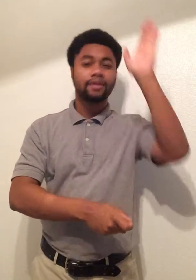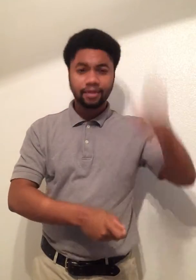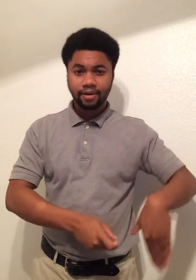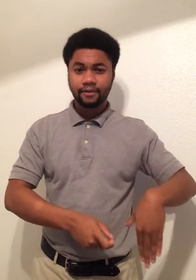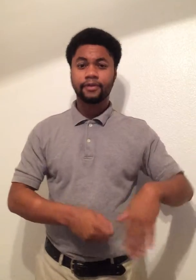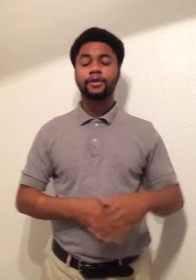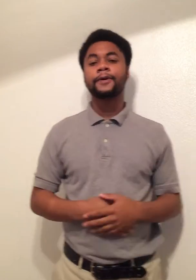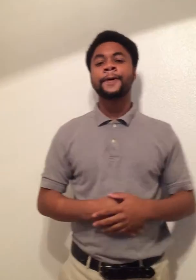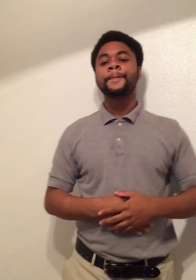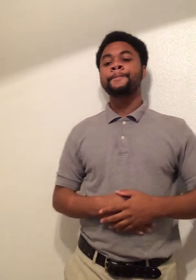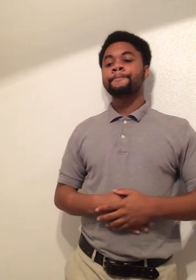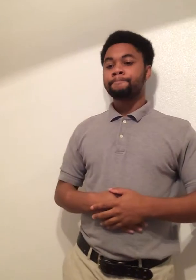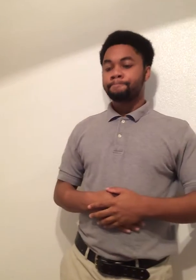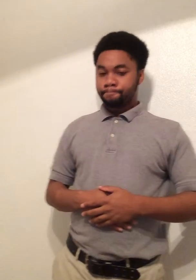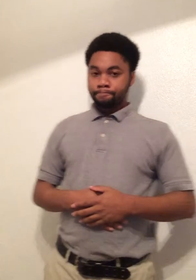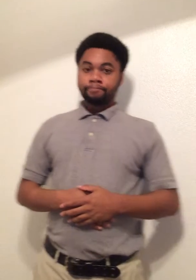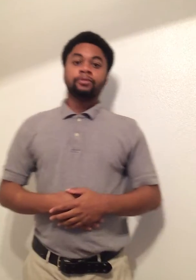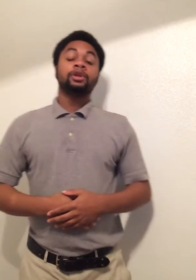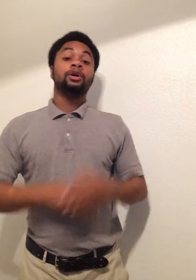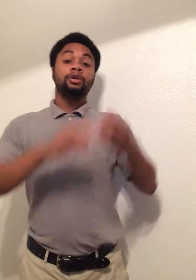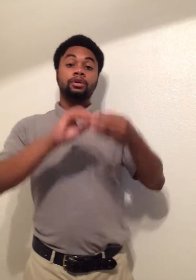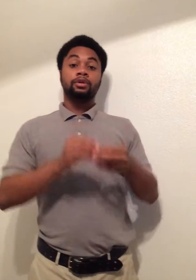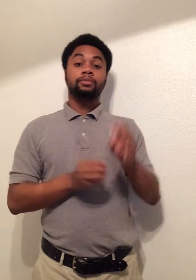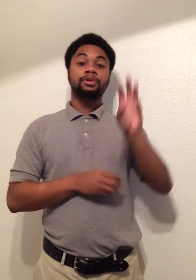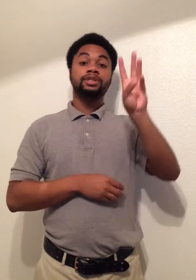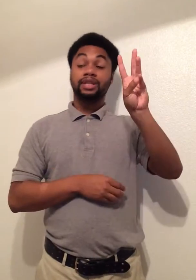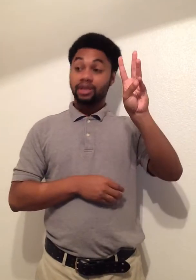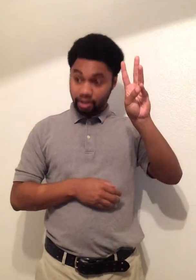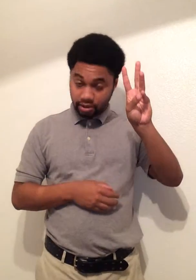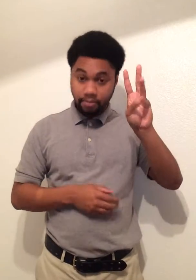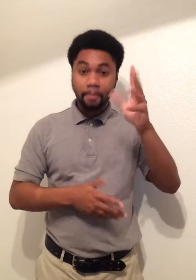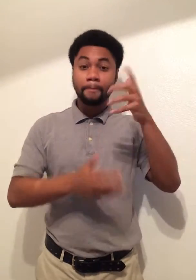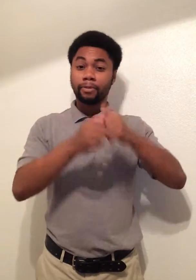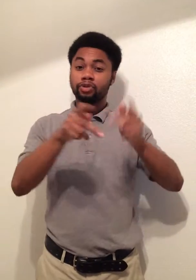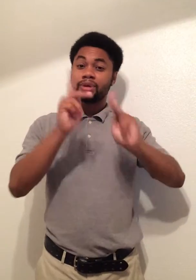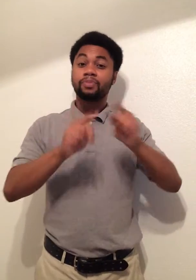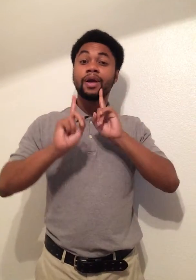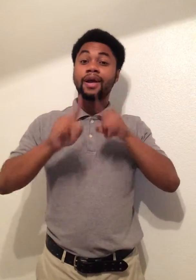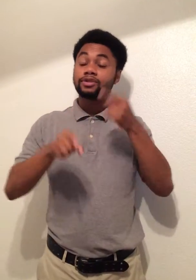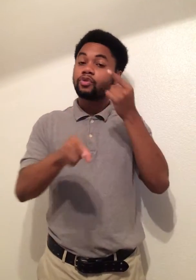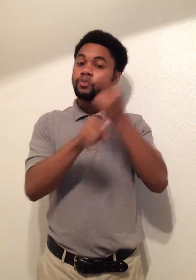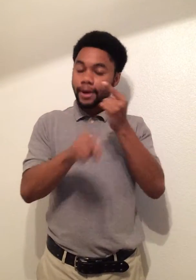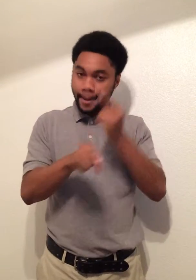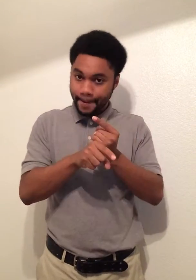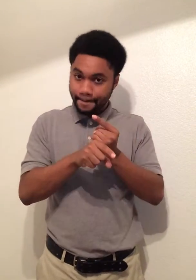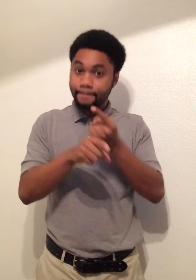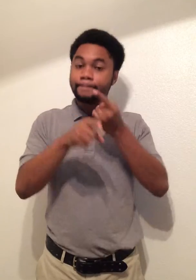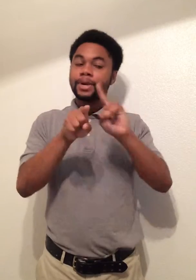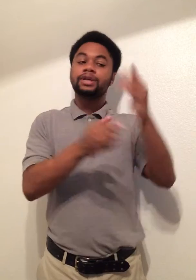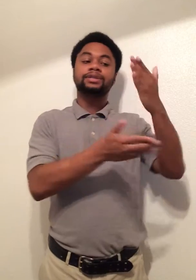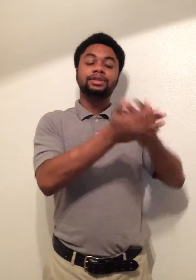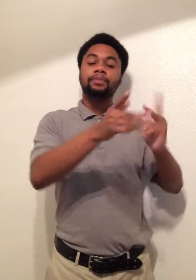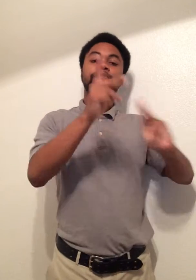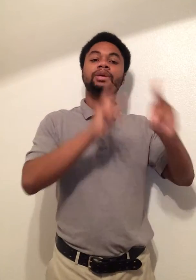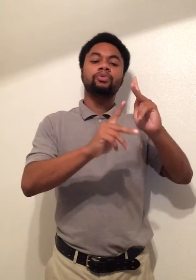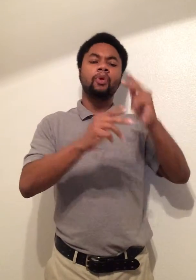Alright? Next one, number 6, most people got, except for those people who multiplied 0.9 times 3. What